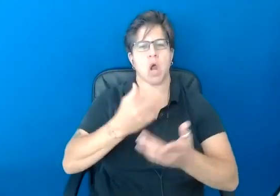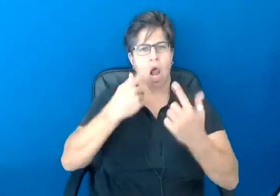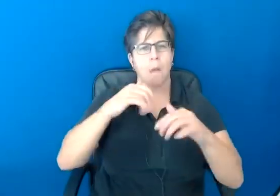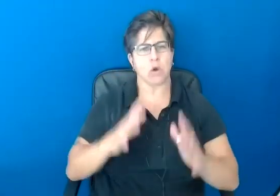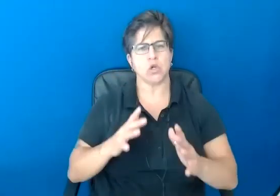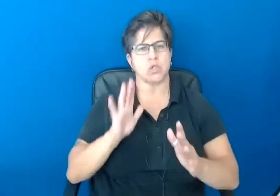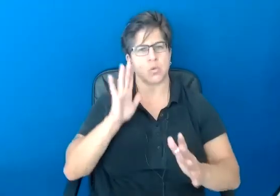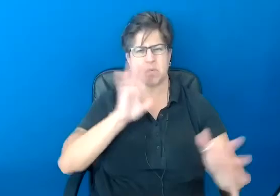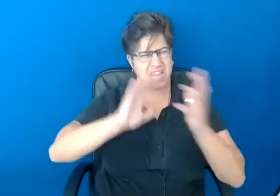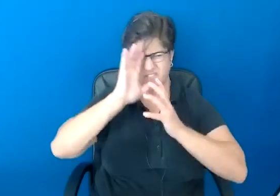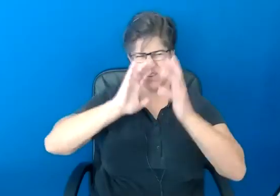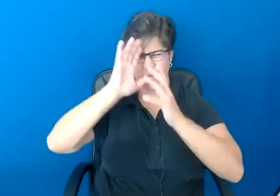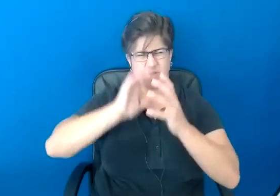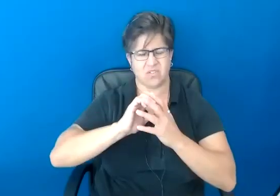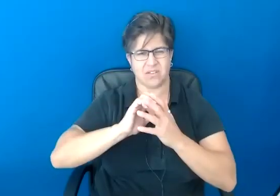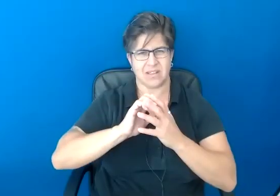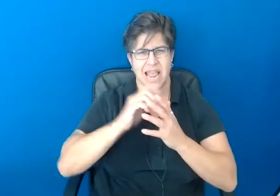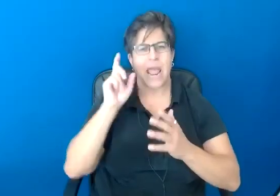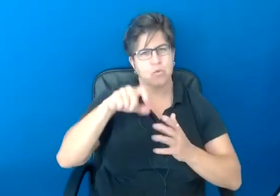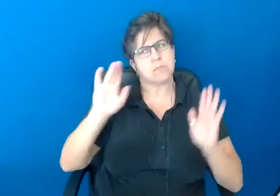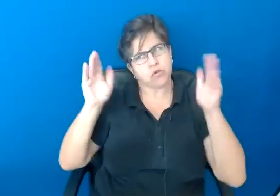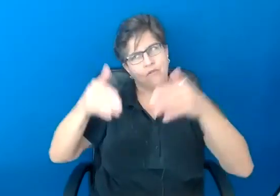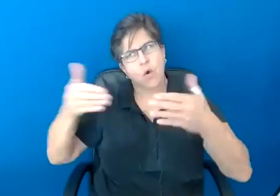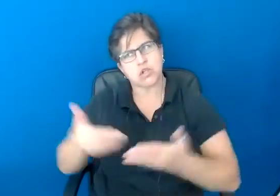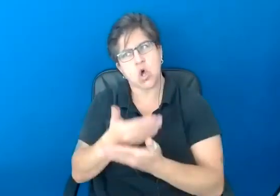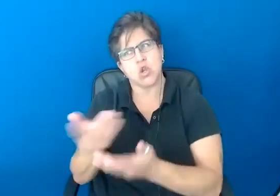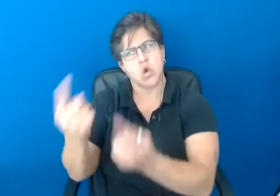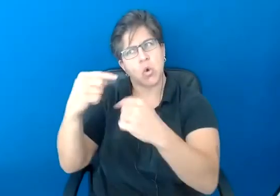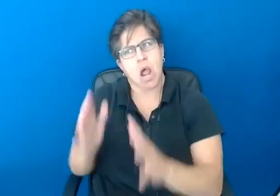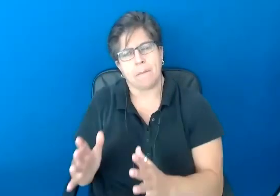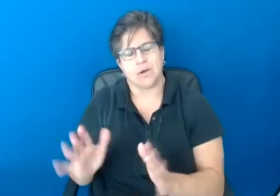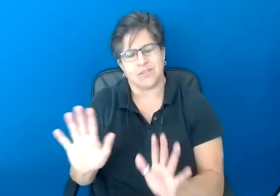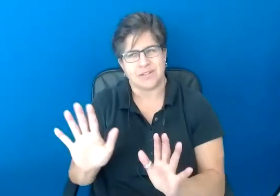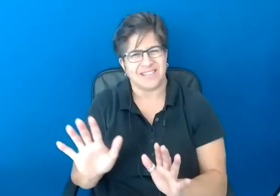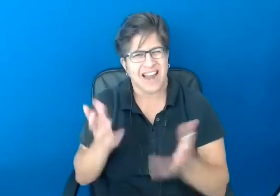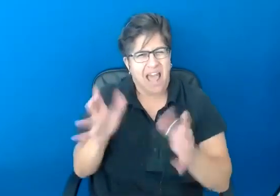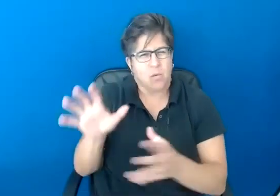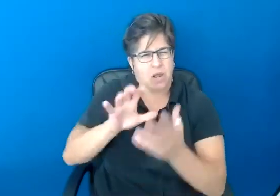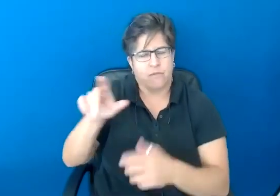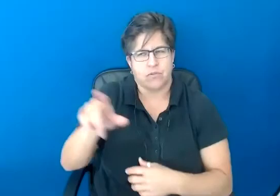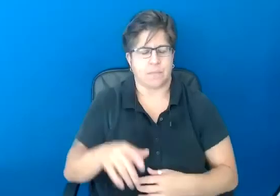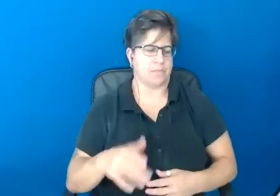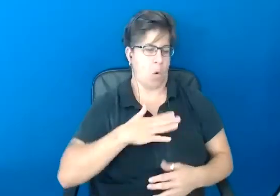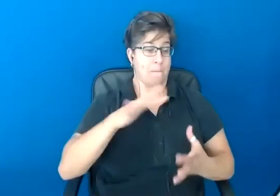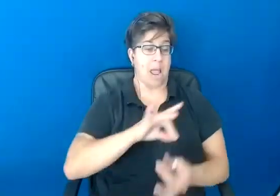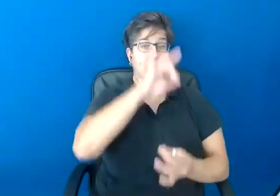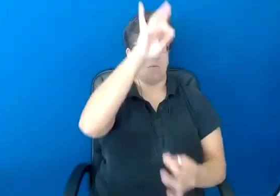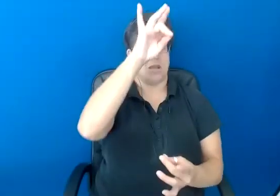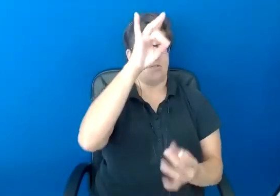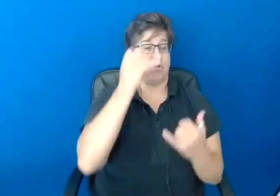really, it's about recognizing the presence of God and God's grace in my life on a daily basis. And I will say this, I'm